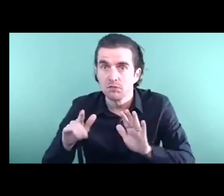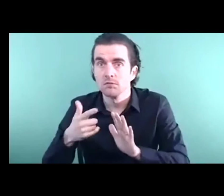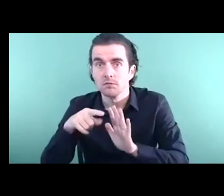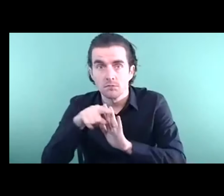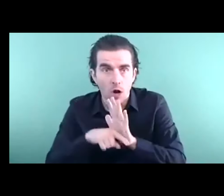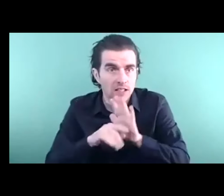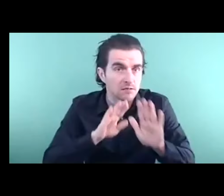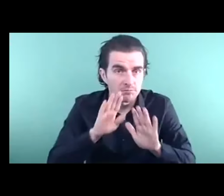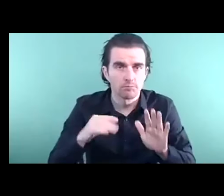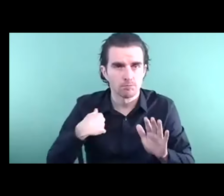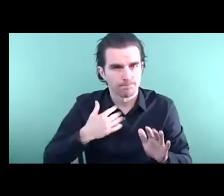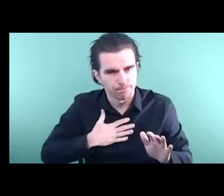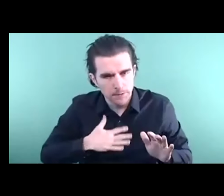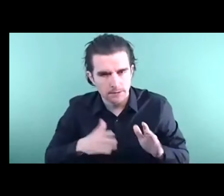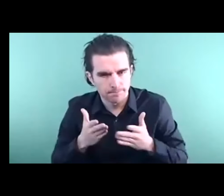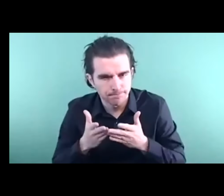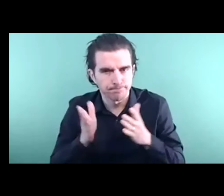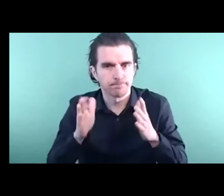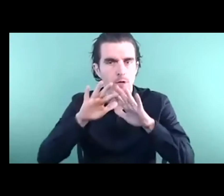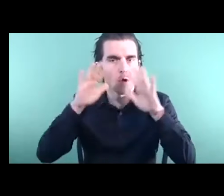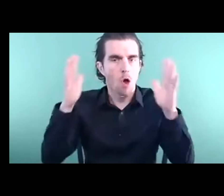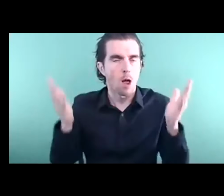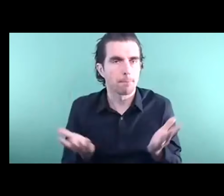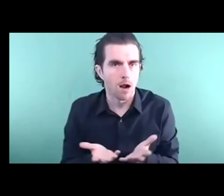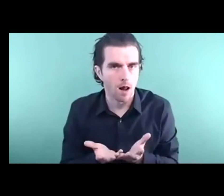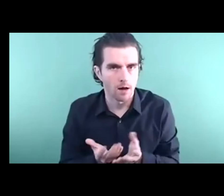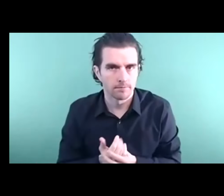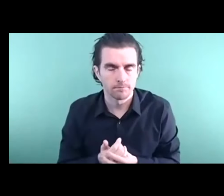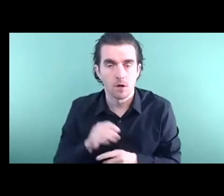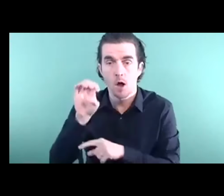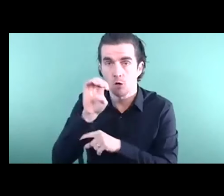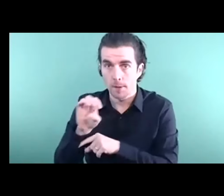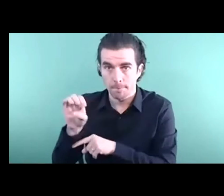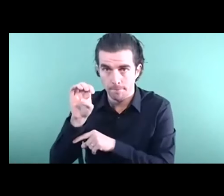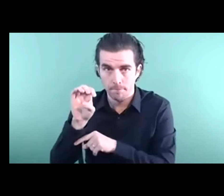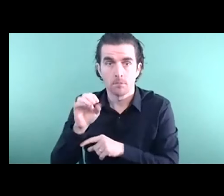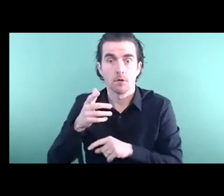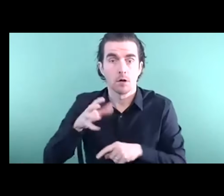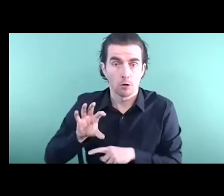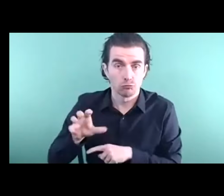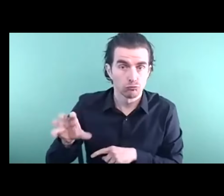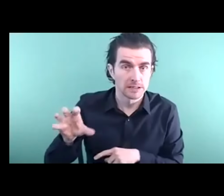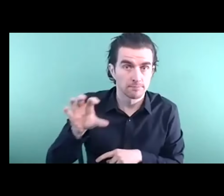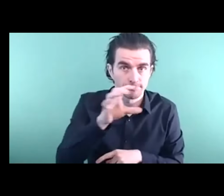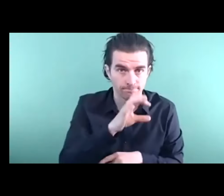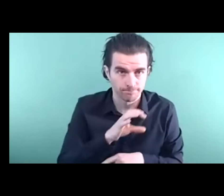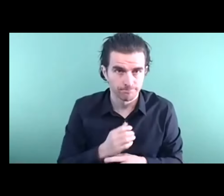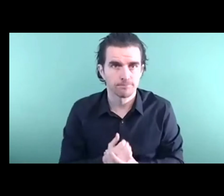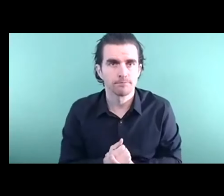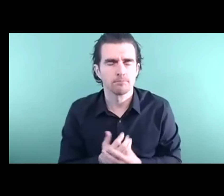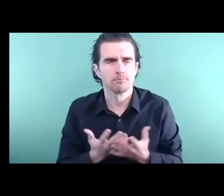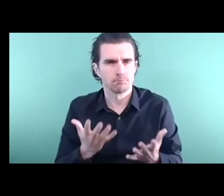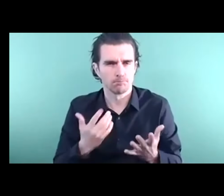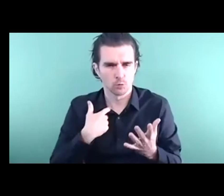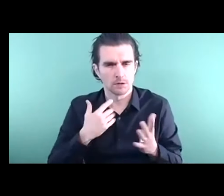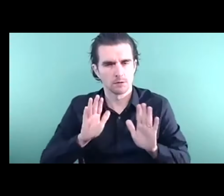use evidence or research findings or data in different kinds of policy processes, their experiences